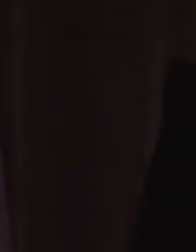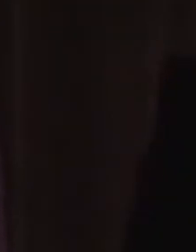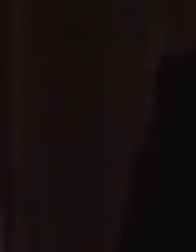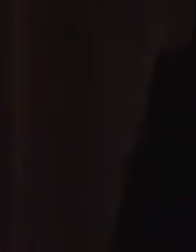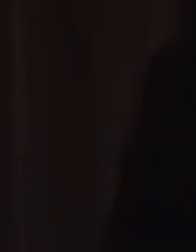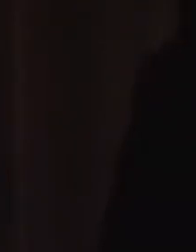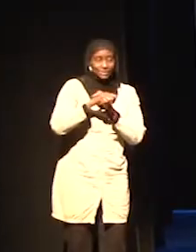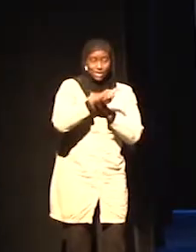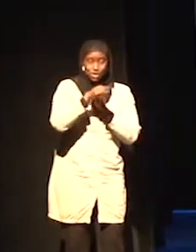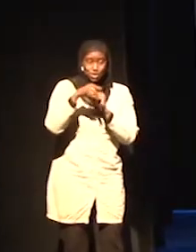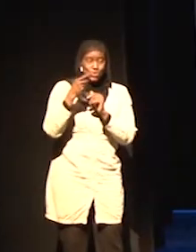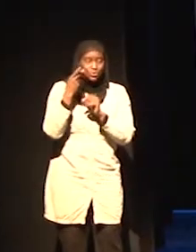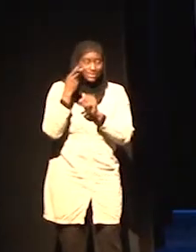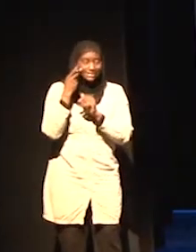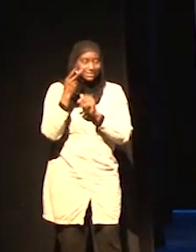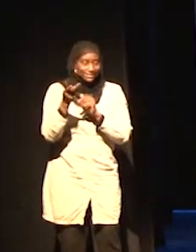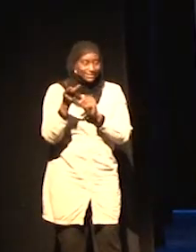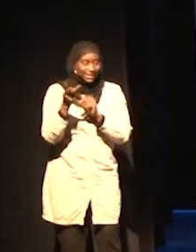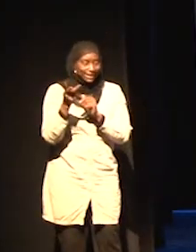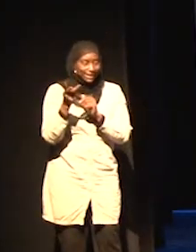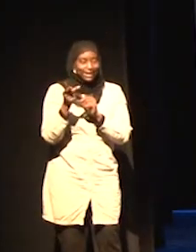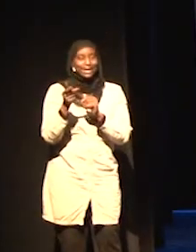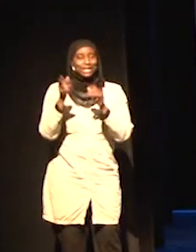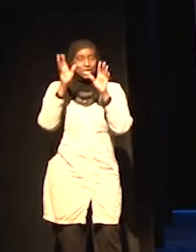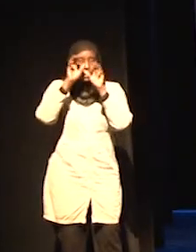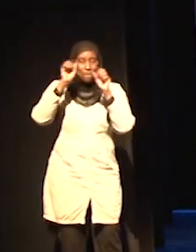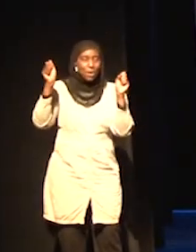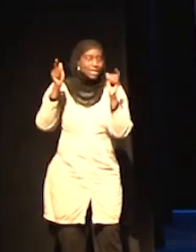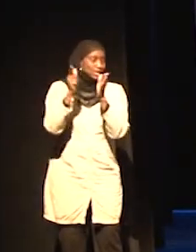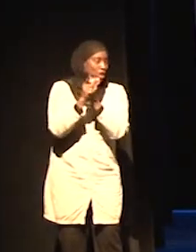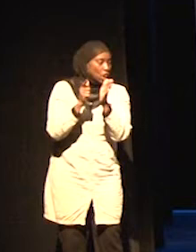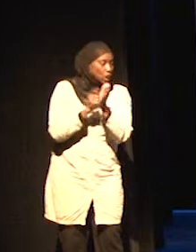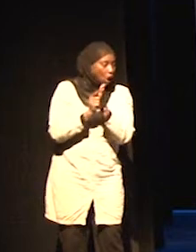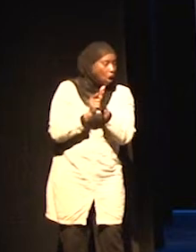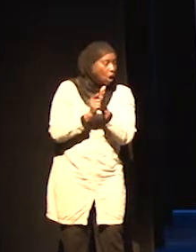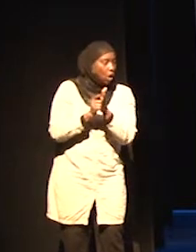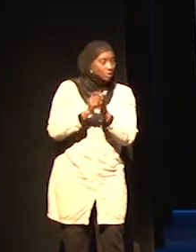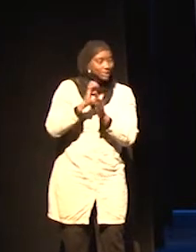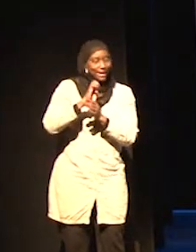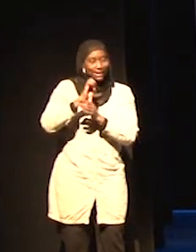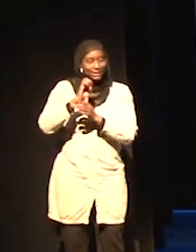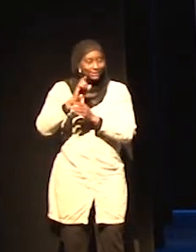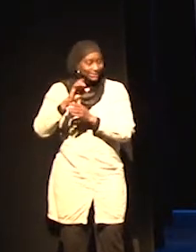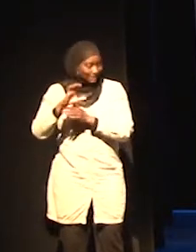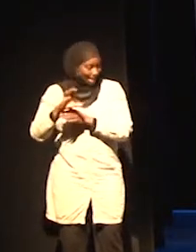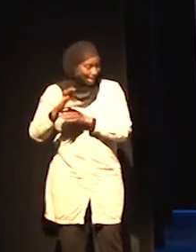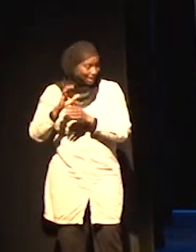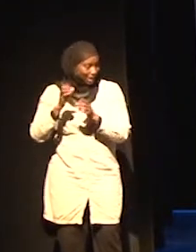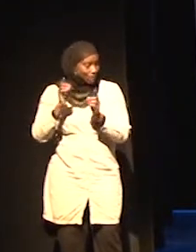you have seen the executive order 1, executive order 2, banning Muslims,